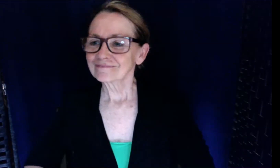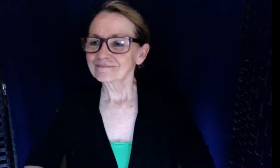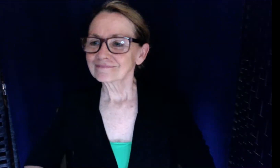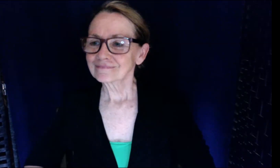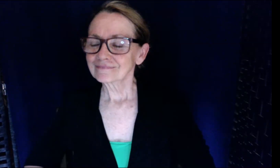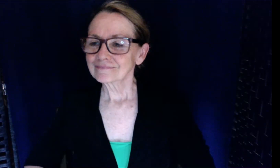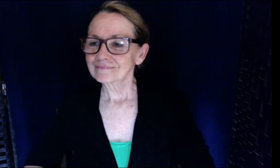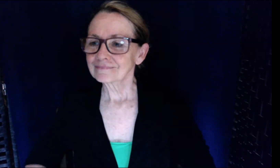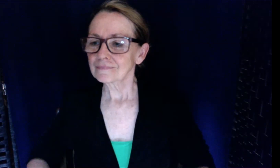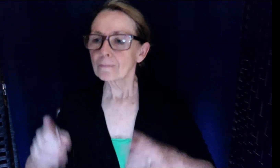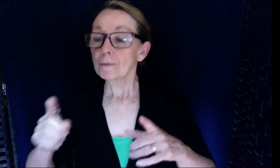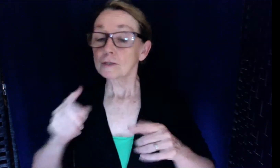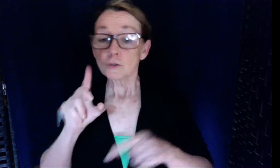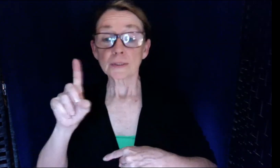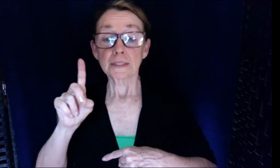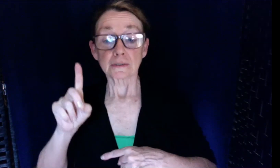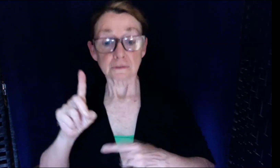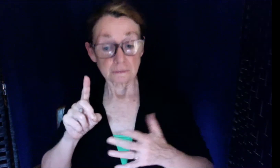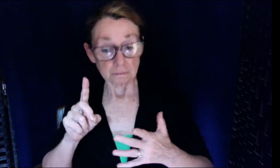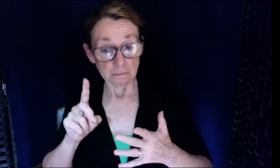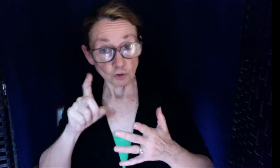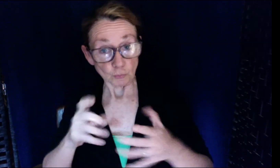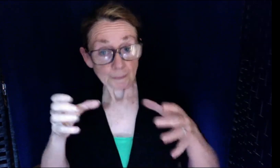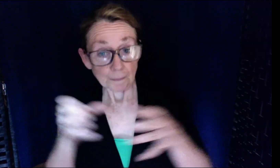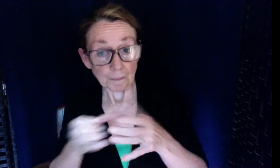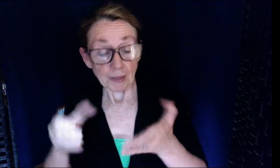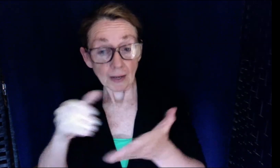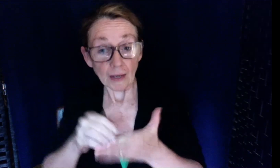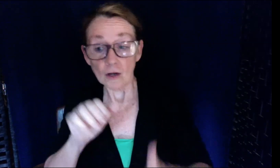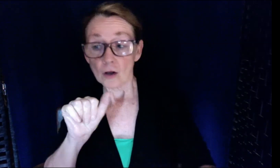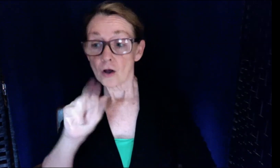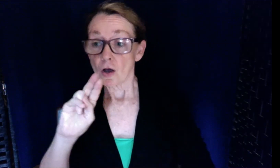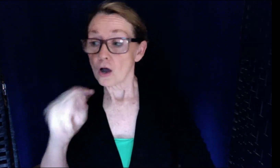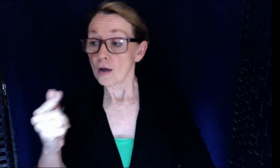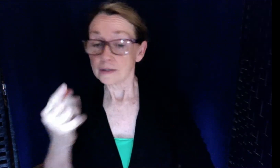So what do we think about regrouping on the 12th, August 12th?